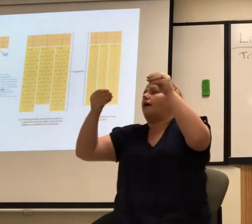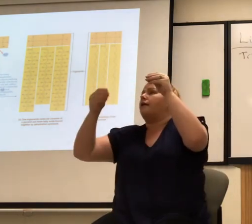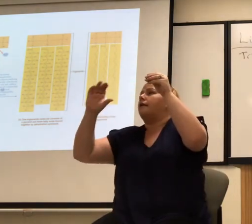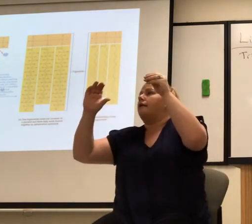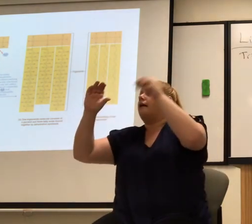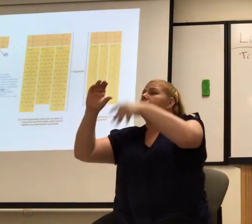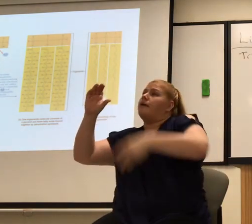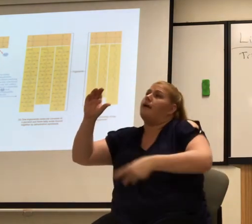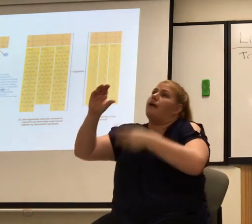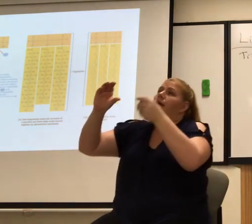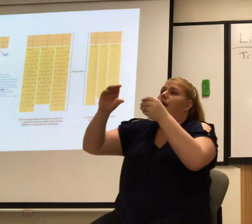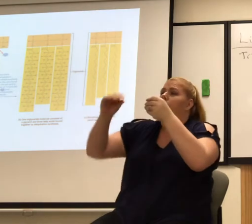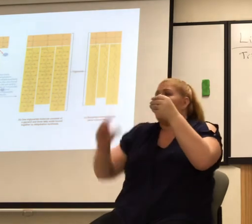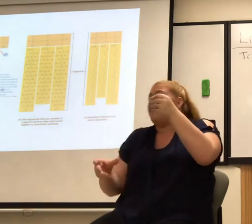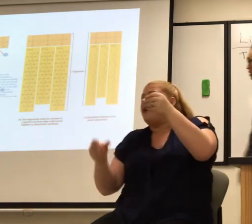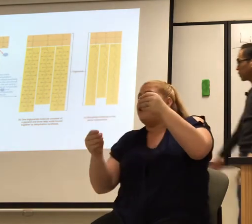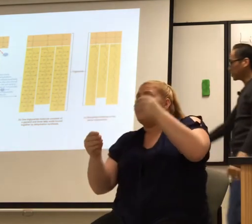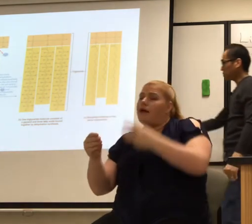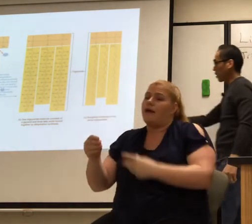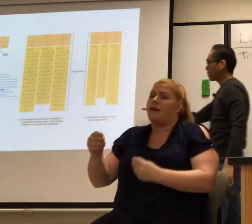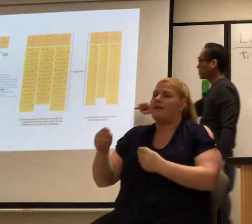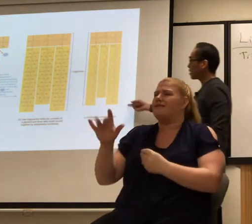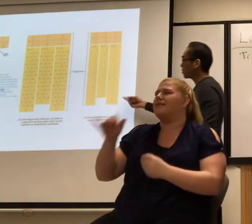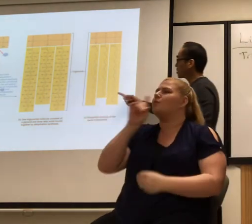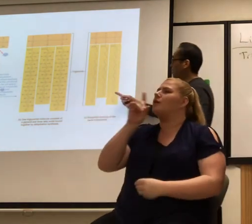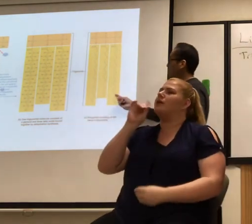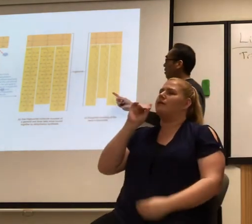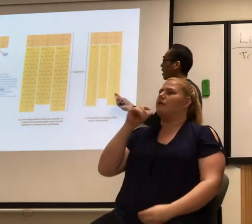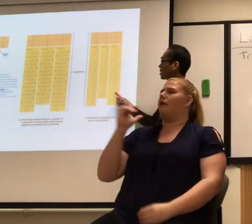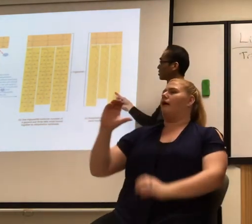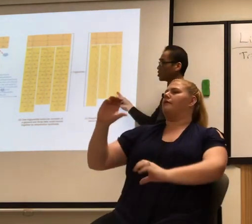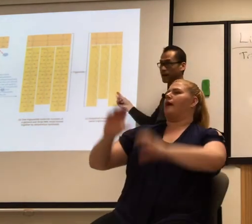add on another one. So I'm just trying to, like, you know, this is chemistry, right? This is how